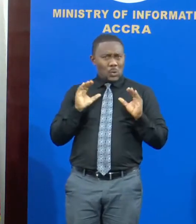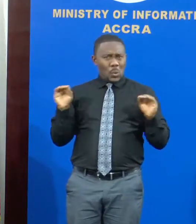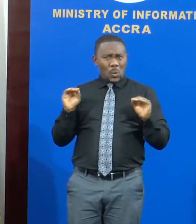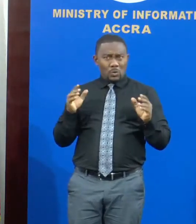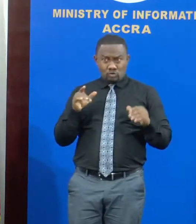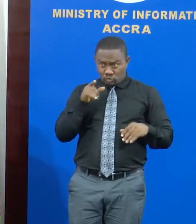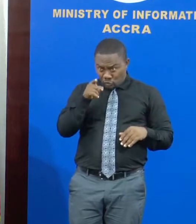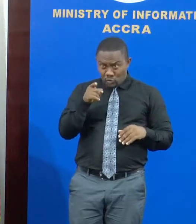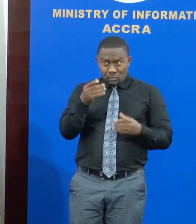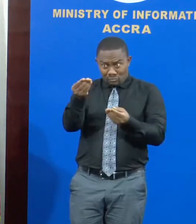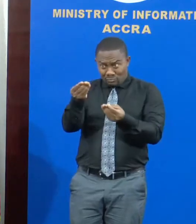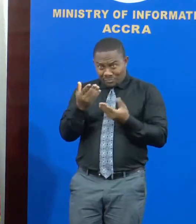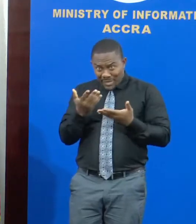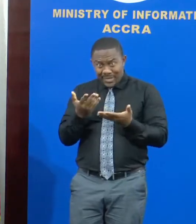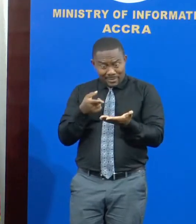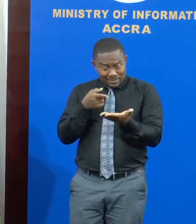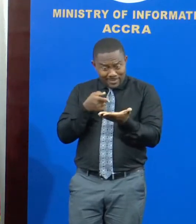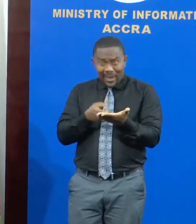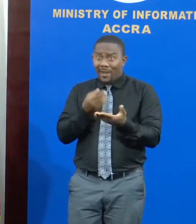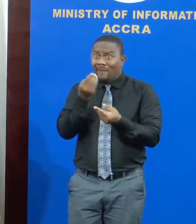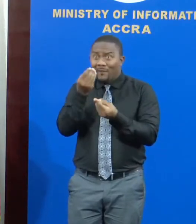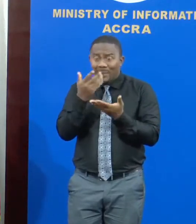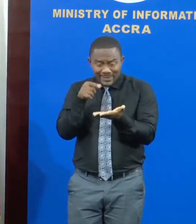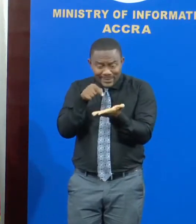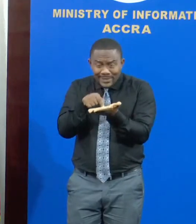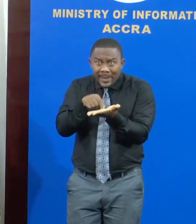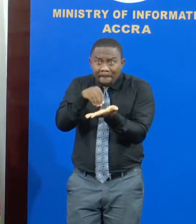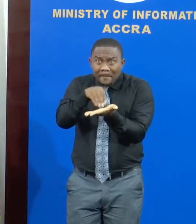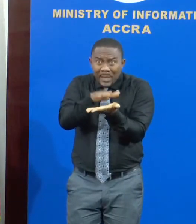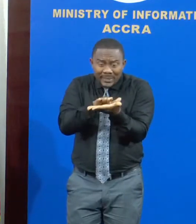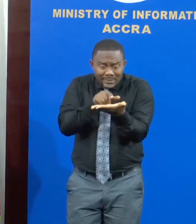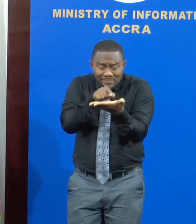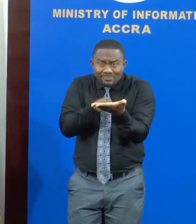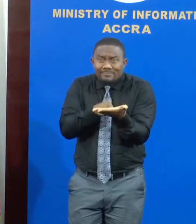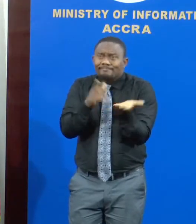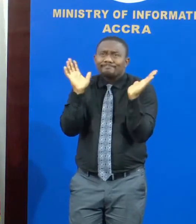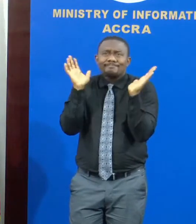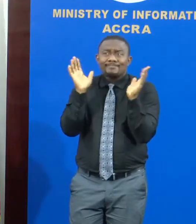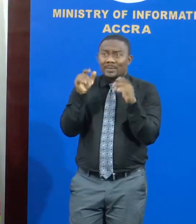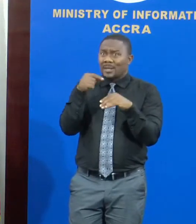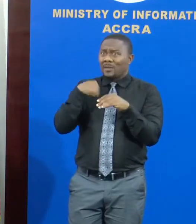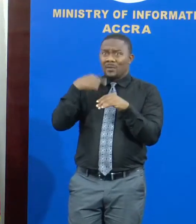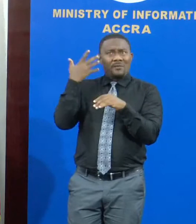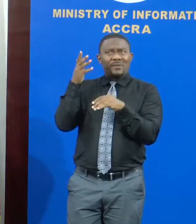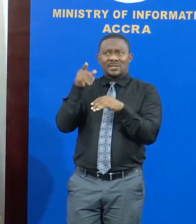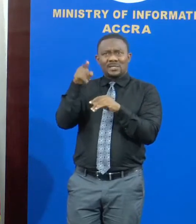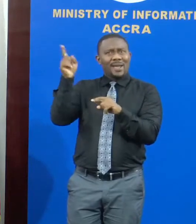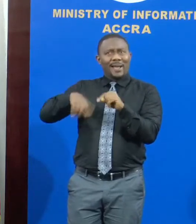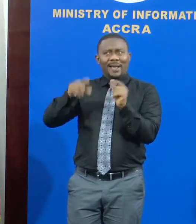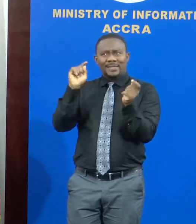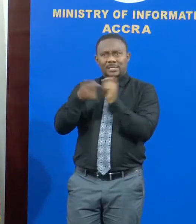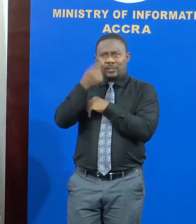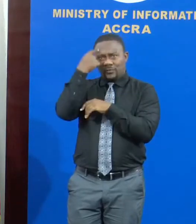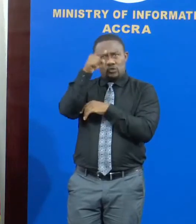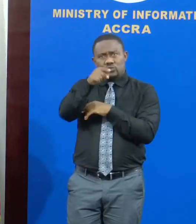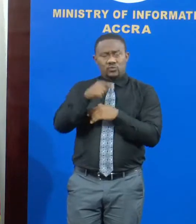gave us and attested under penalty of perjury that this is actually your